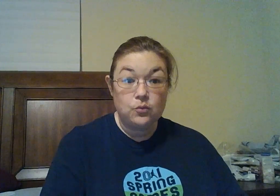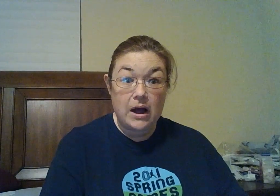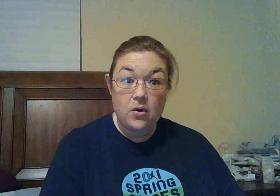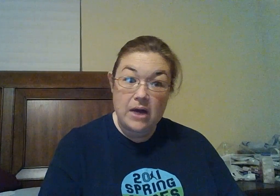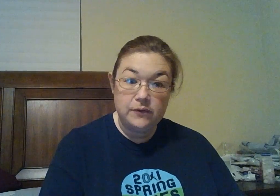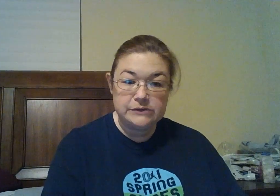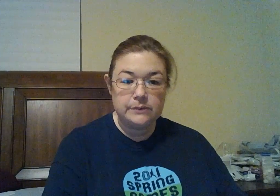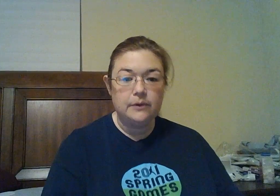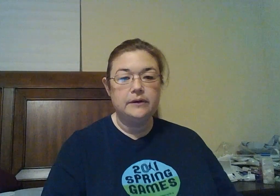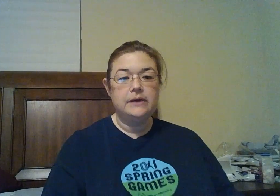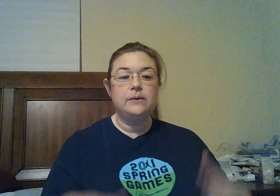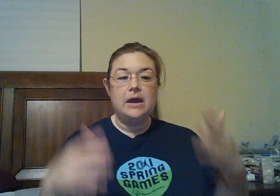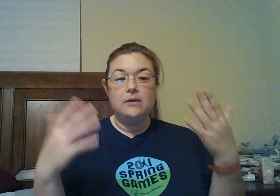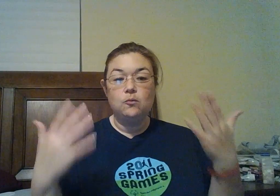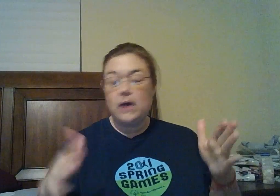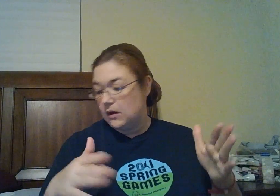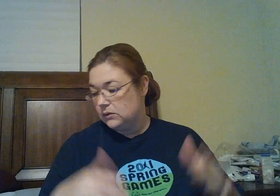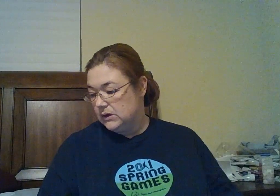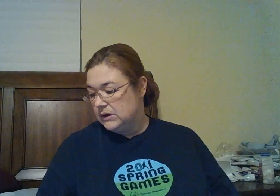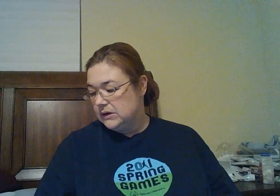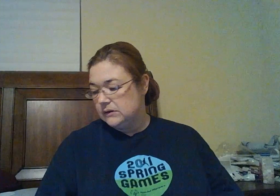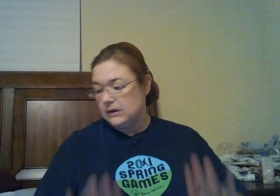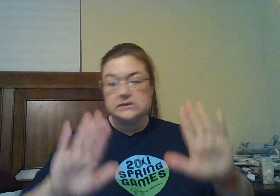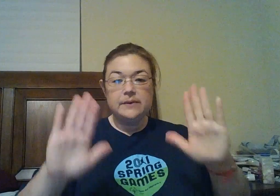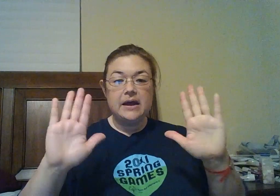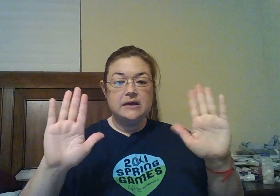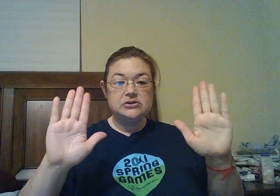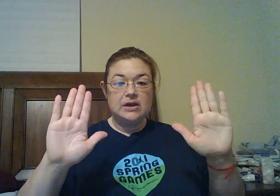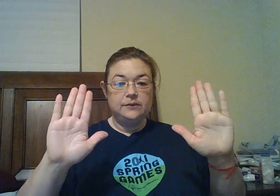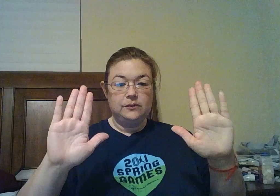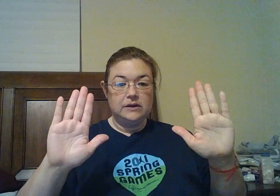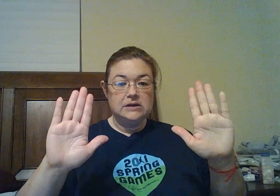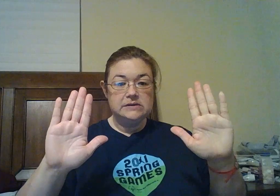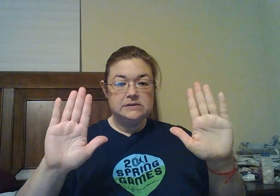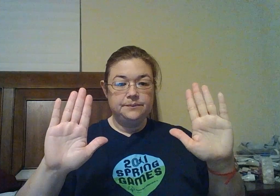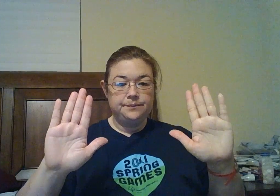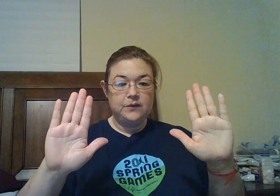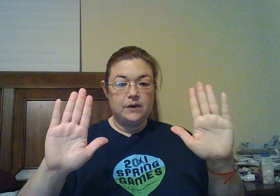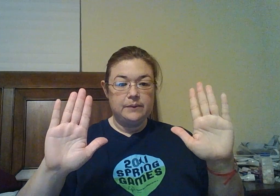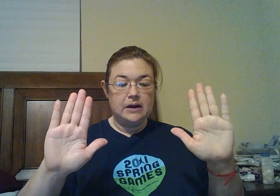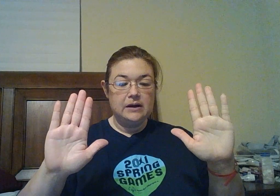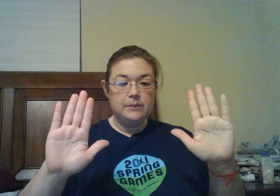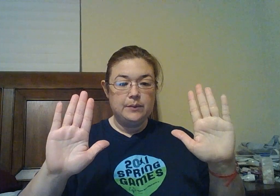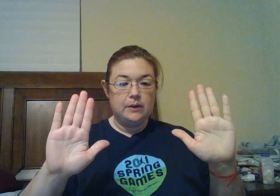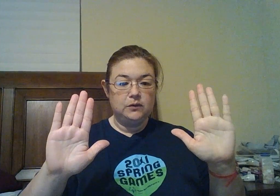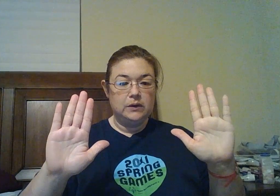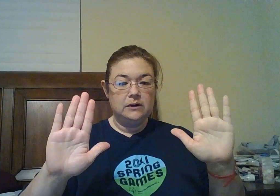wow, I went to a party. Okay, wow. Okay, so my hand shapes are this, front of body, my palms are where.